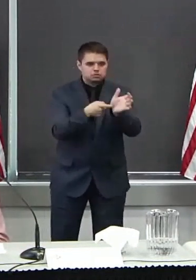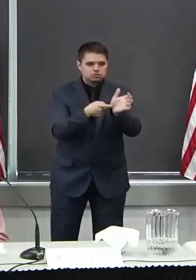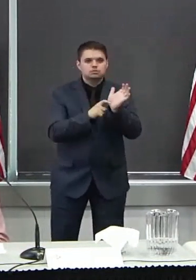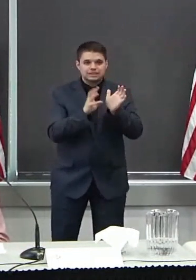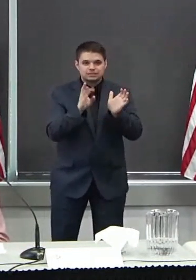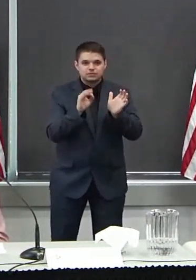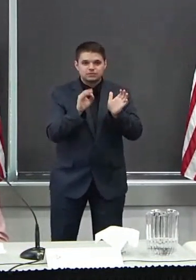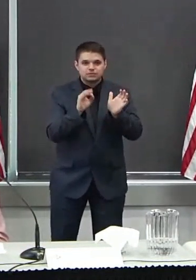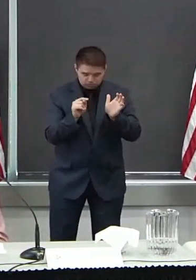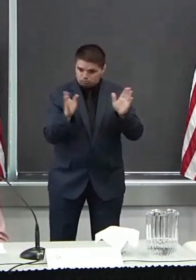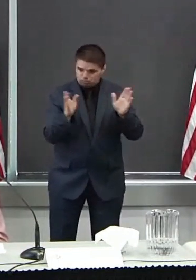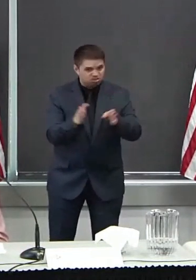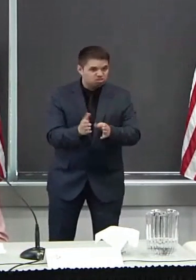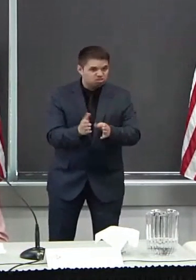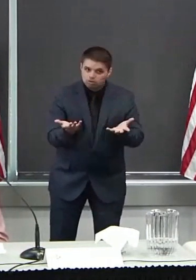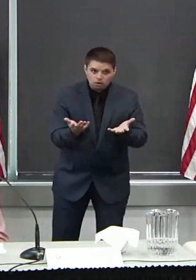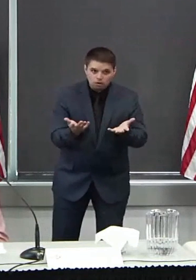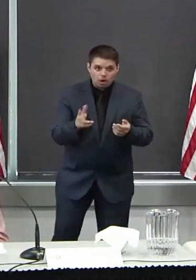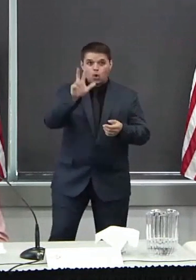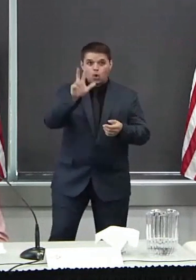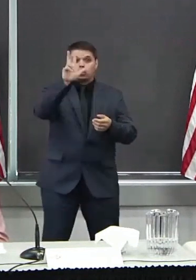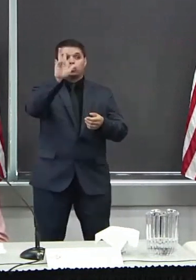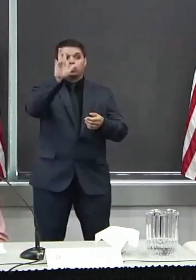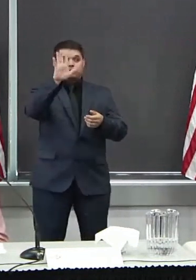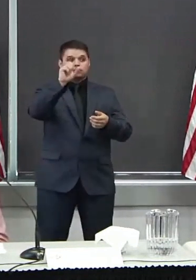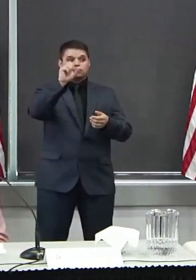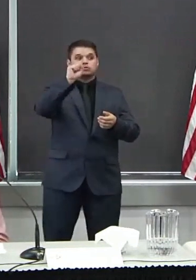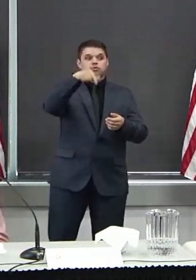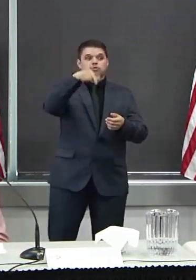that we're using across many sectors to ensure people stay safe.